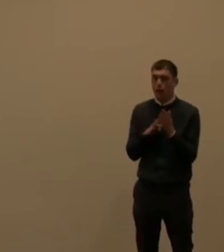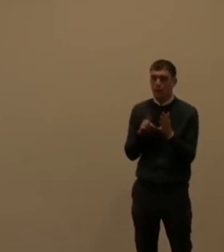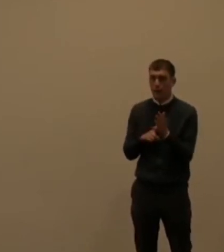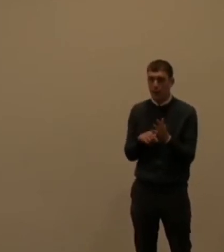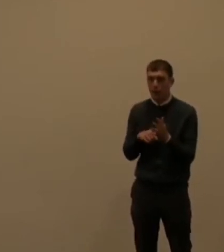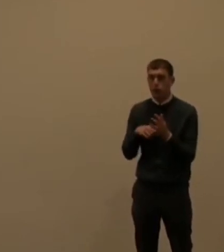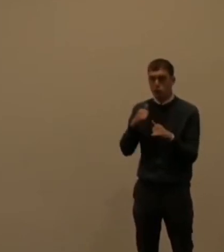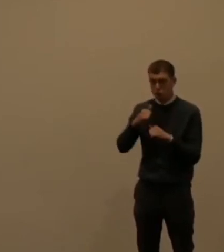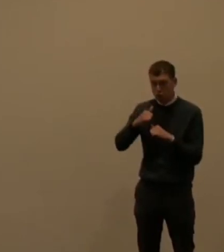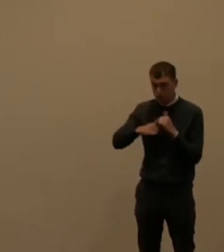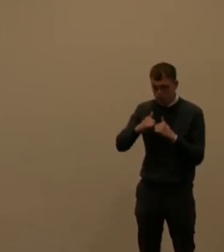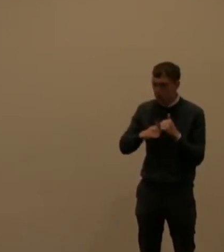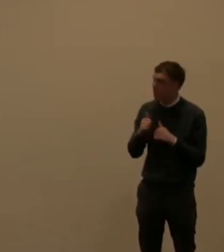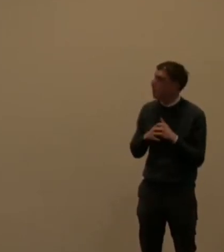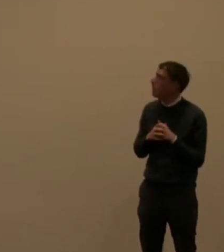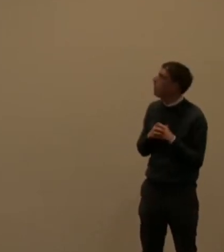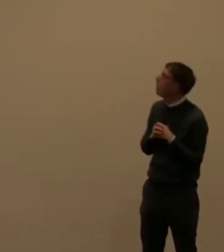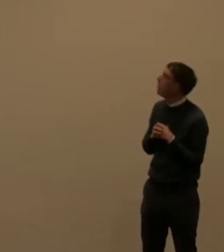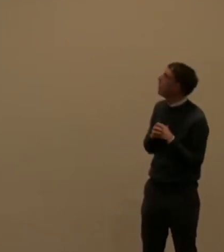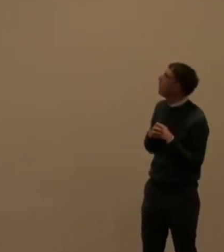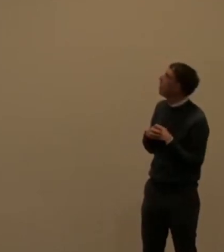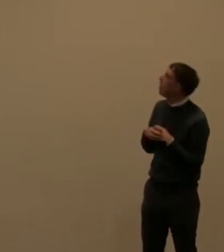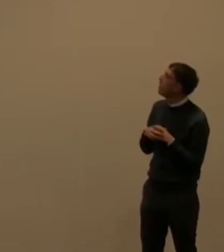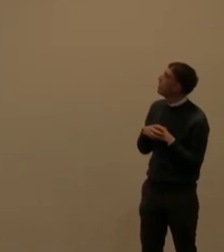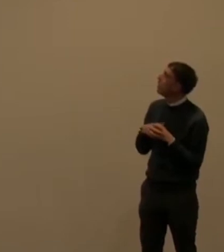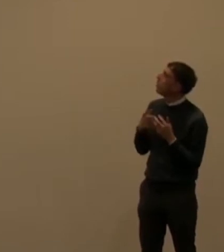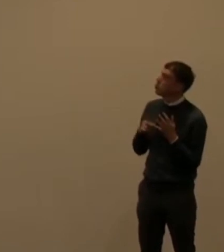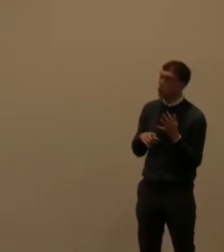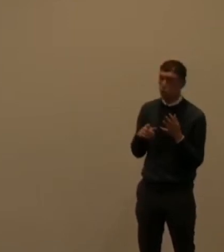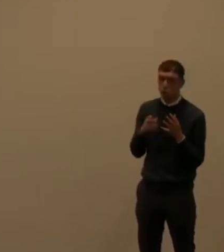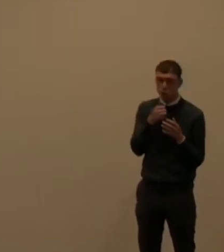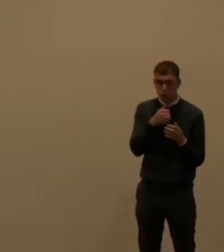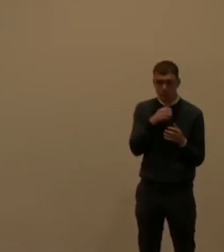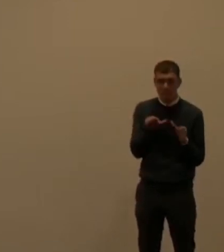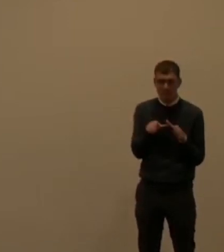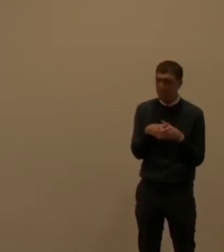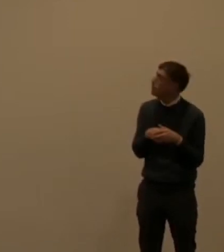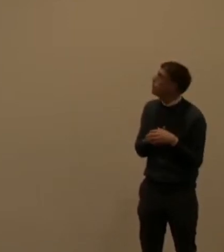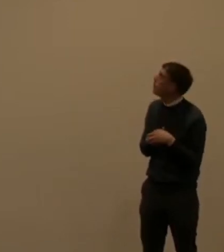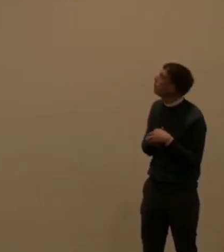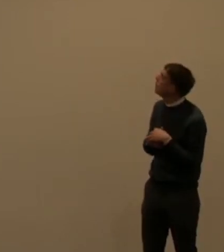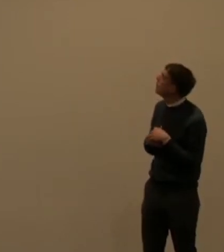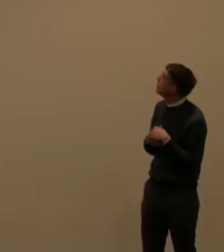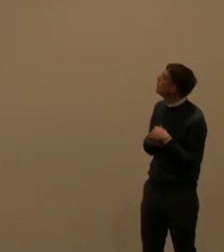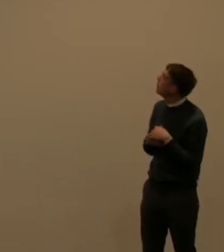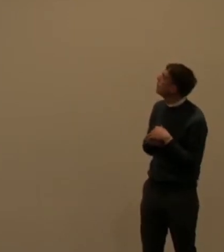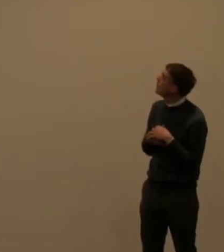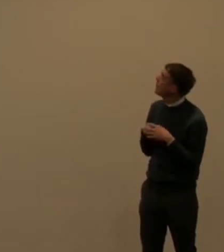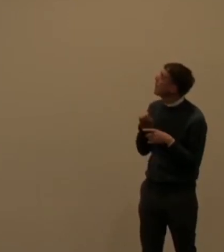diagram generator, entity relation diagram creator, users team, and security role report. These were the tools that I used the